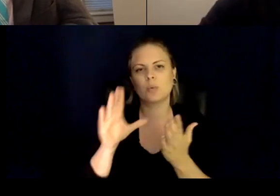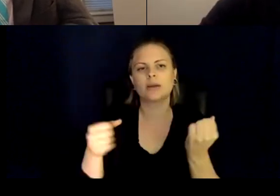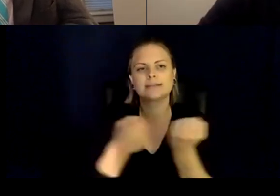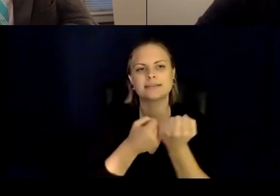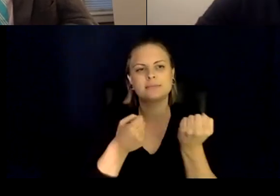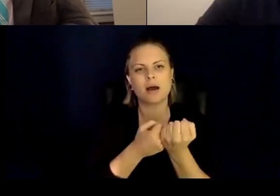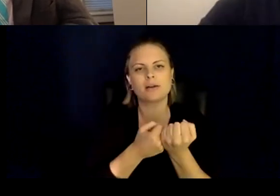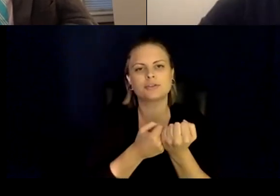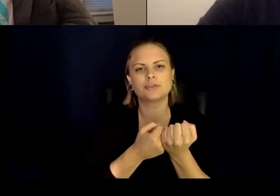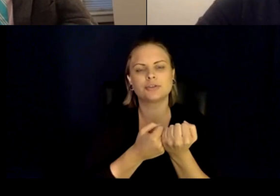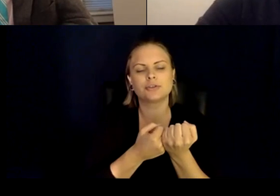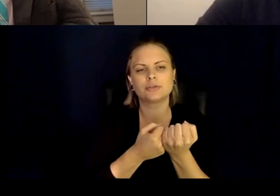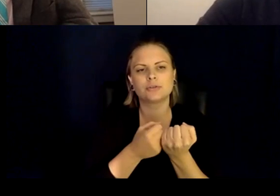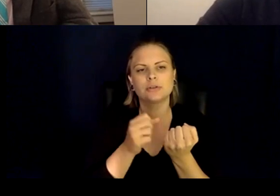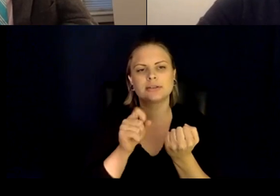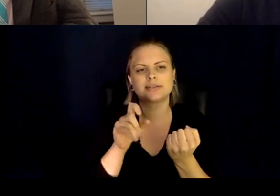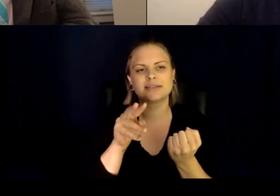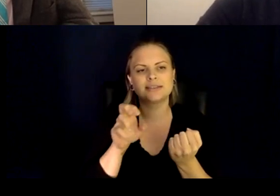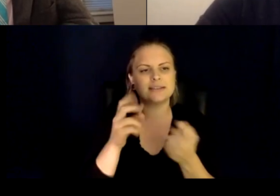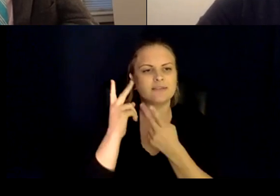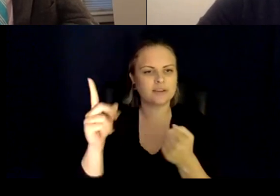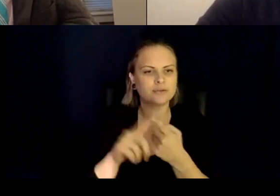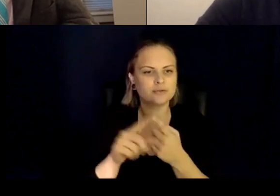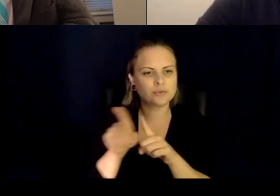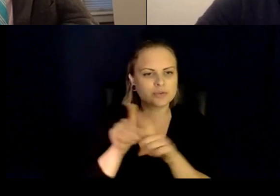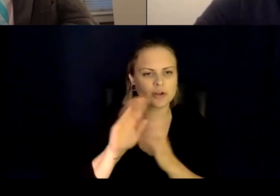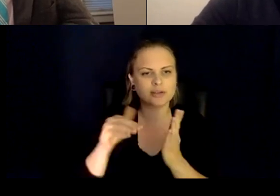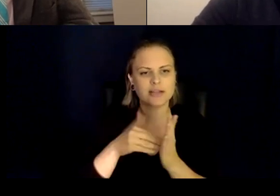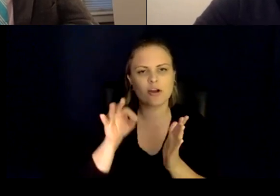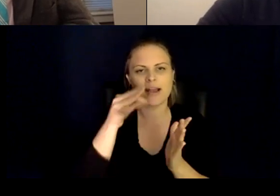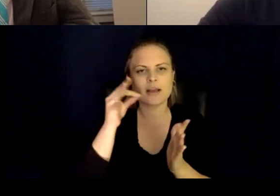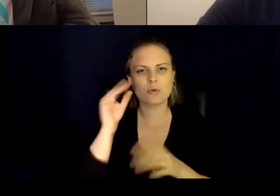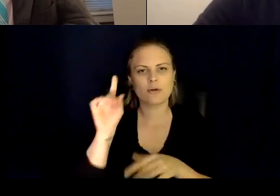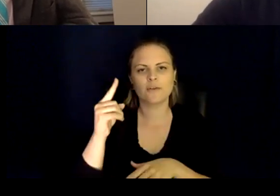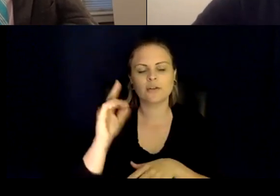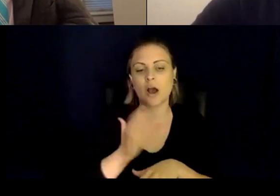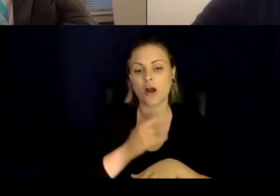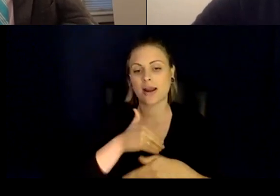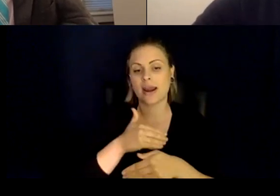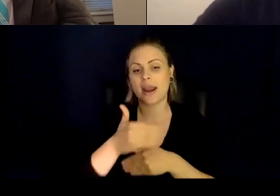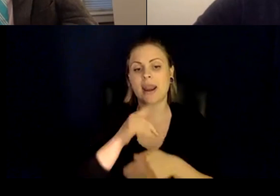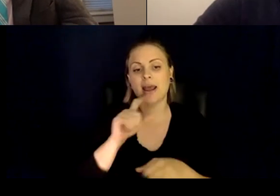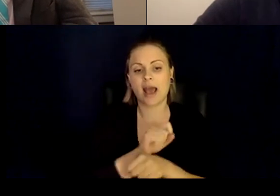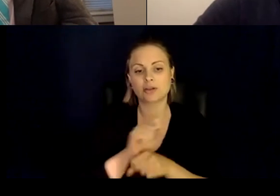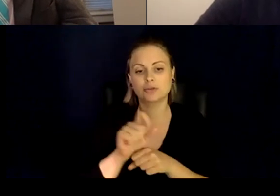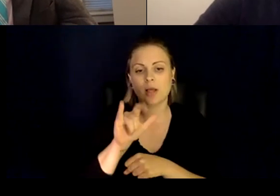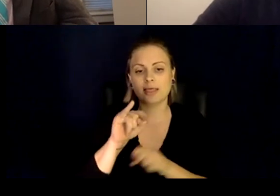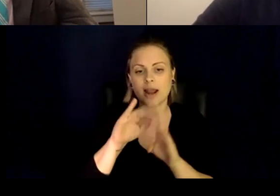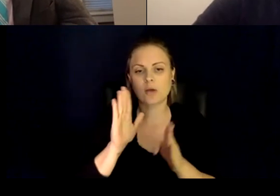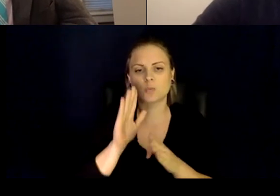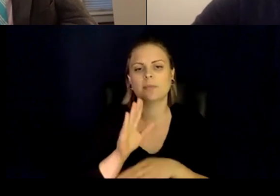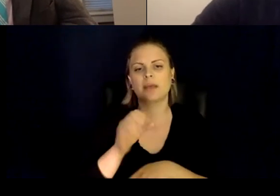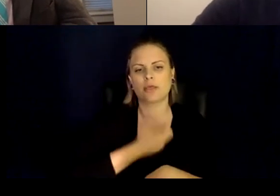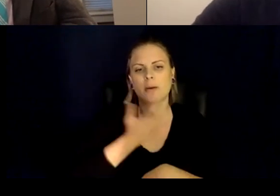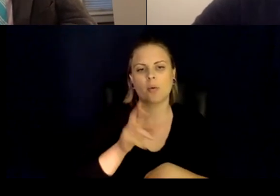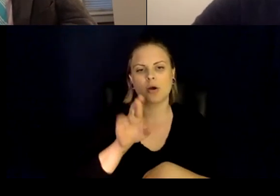to the Star Center on April 1st. Our next actual Lit House visit will be by the poet Rick Barrett. He's